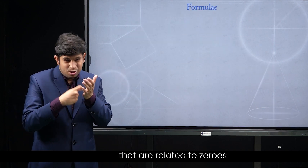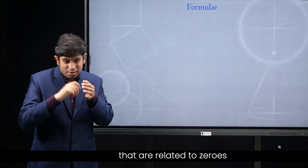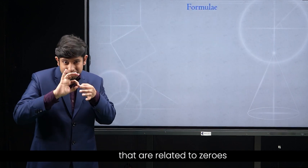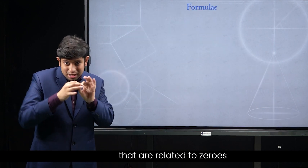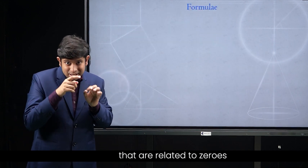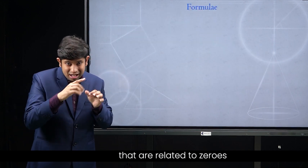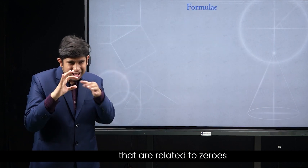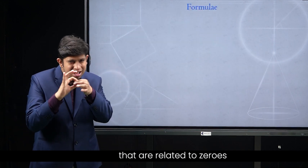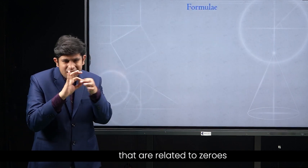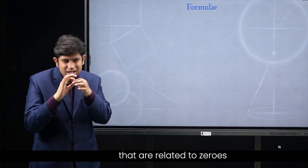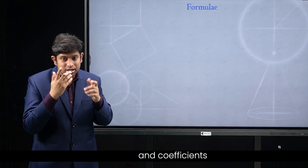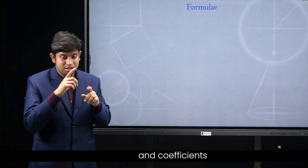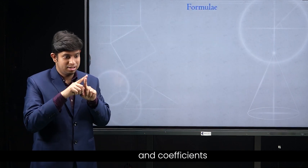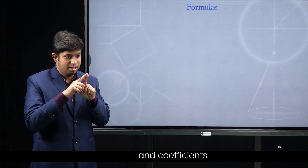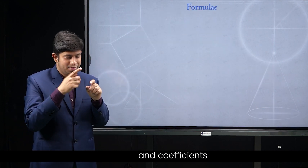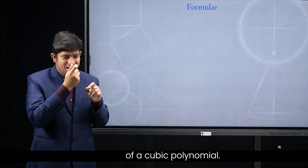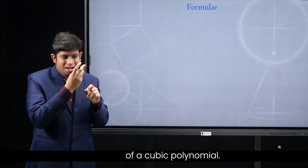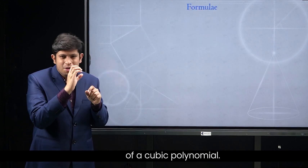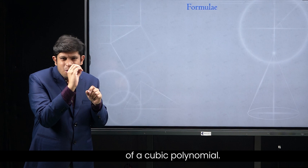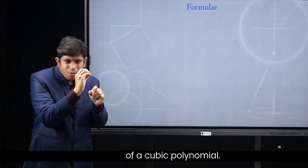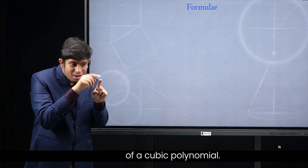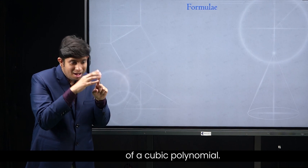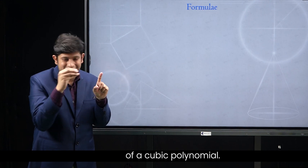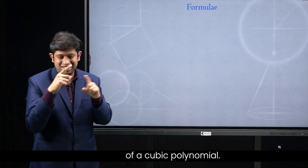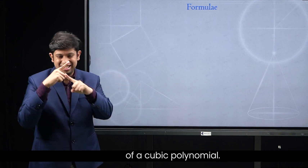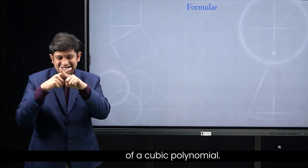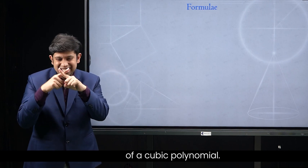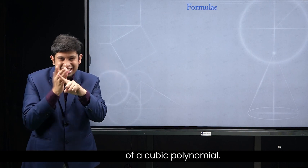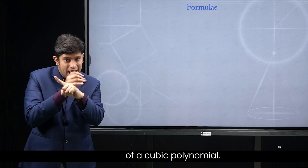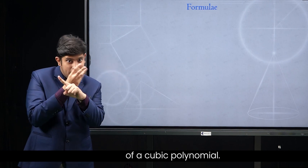are related to zeros and coefficients of a cubic polynomial.